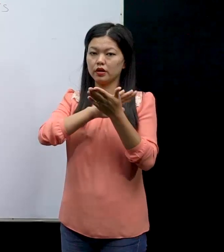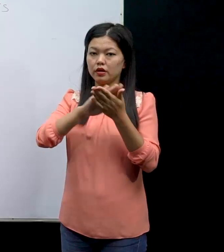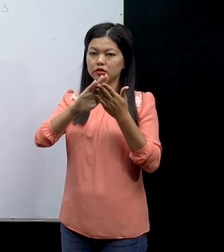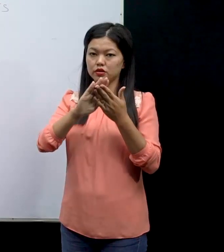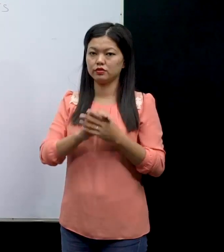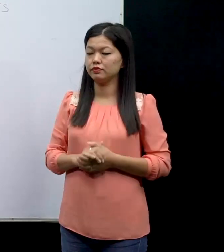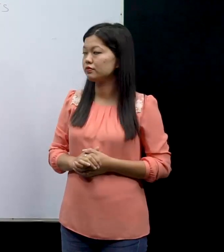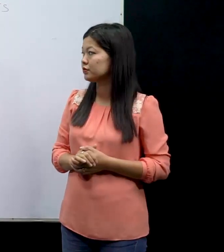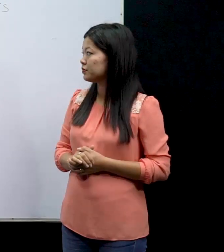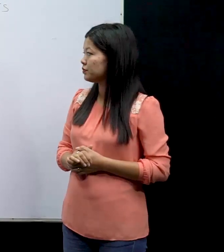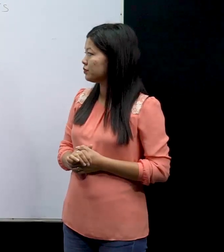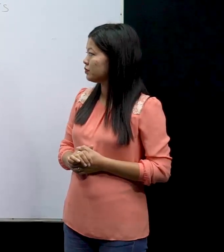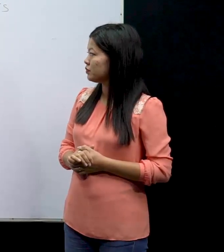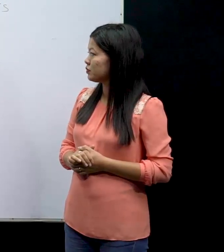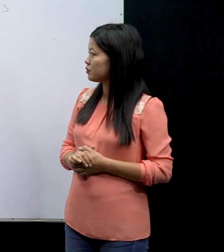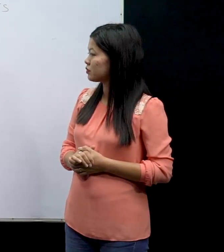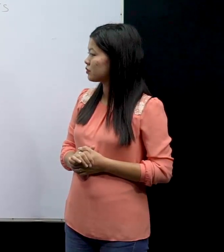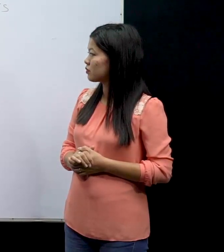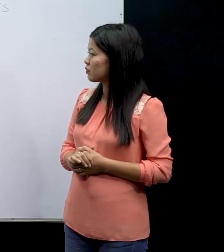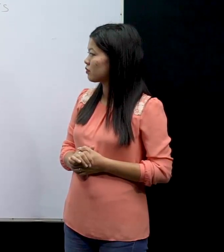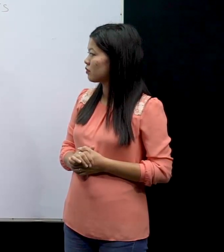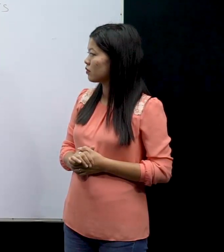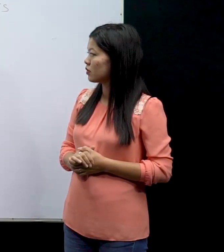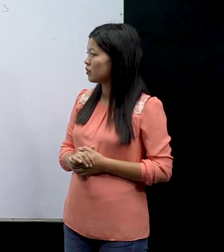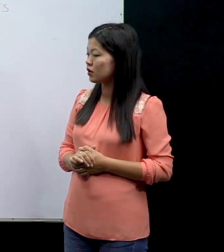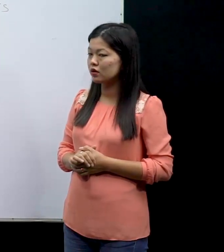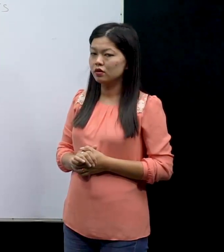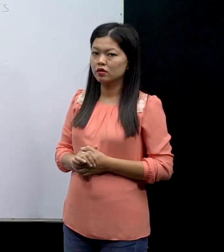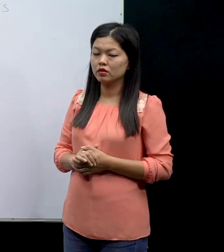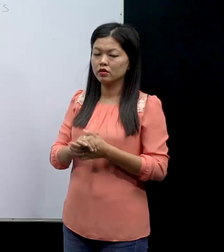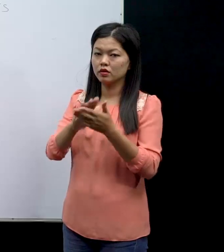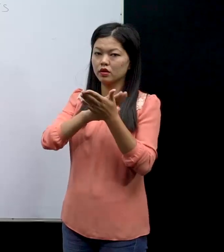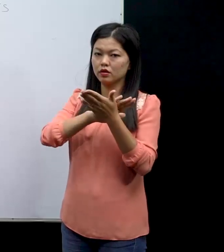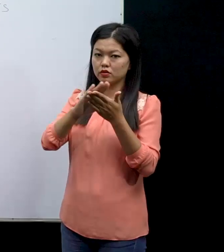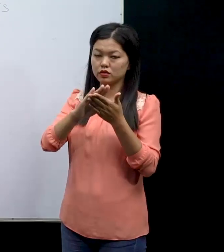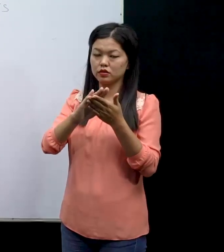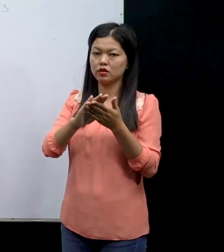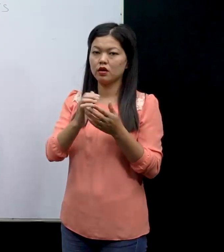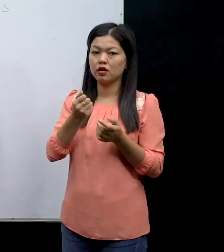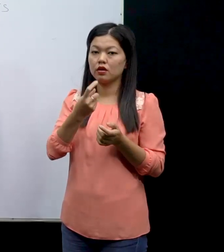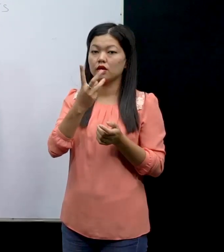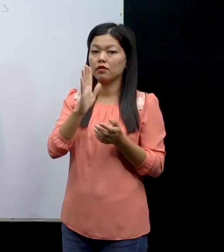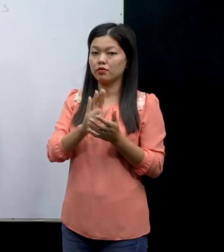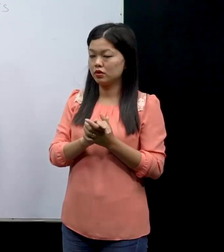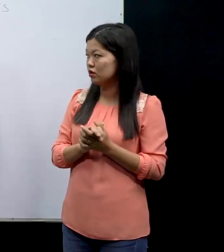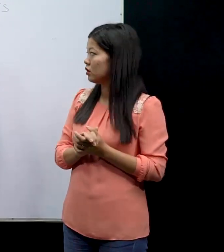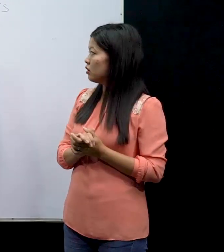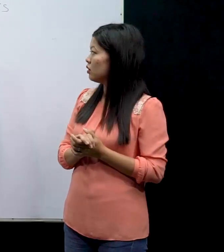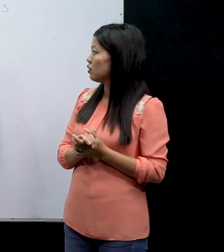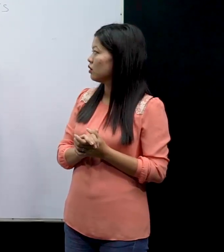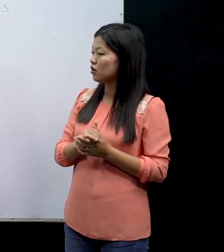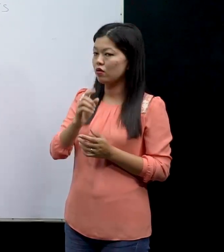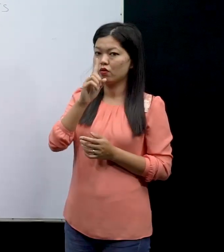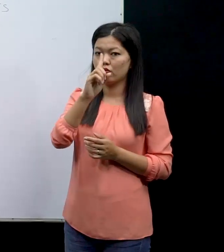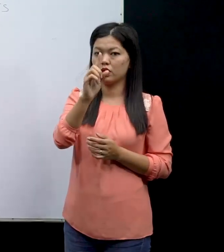So for hydrogen, the atomic mass will be 1. This is